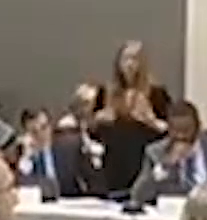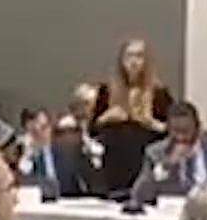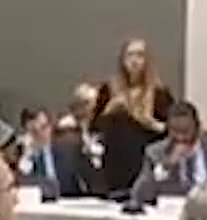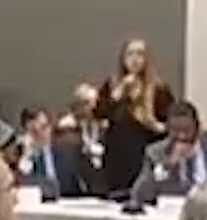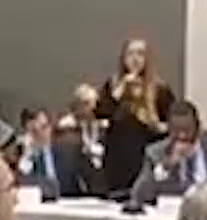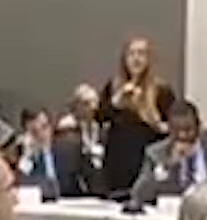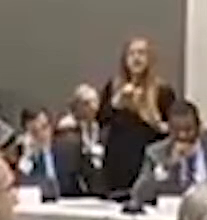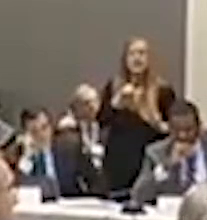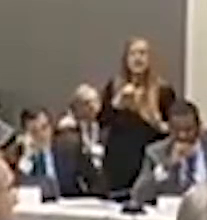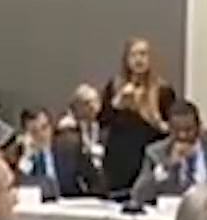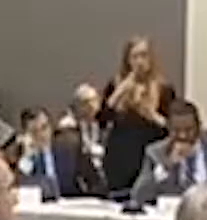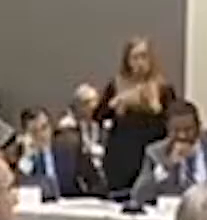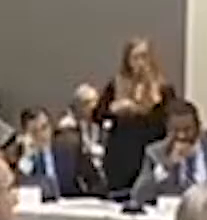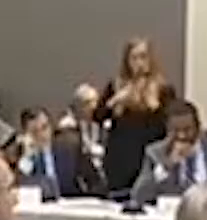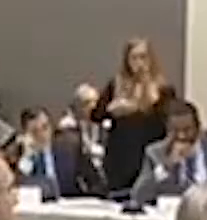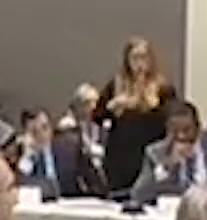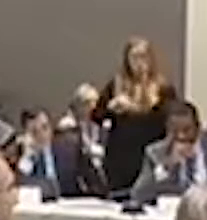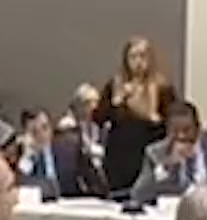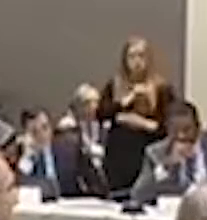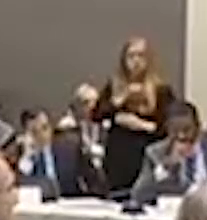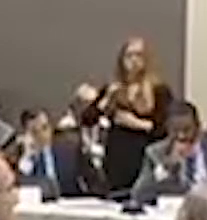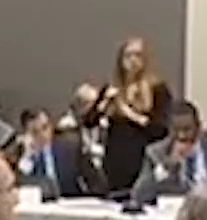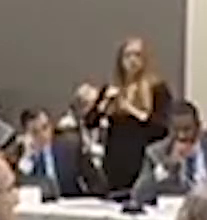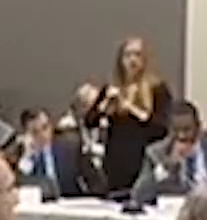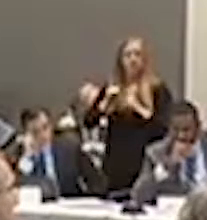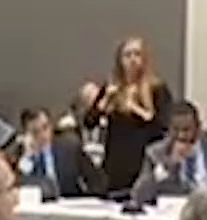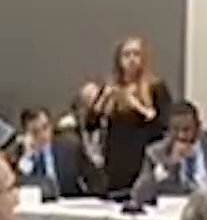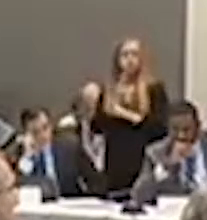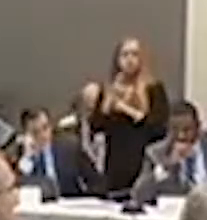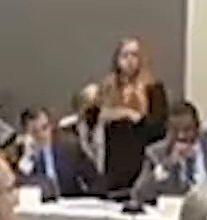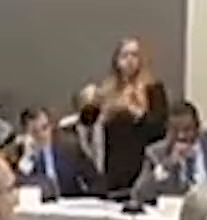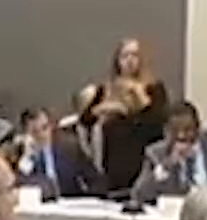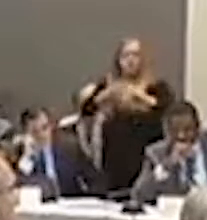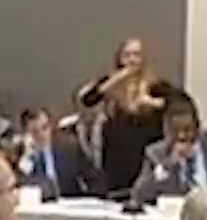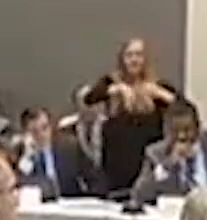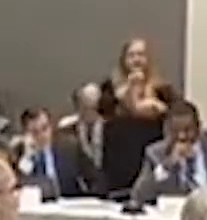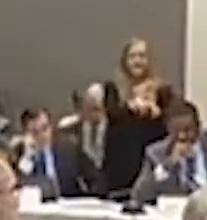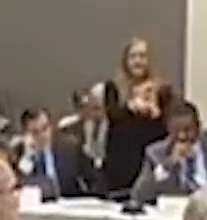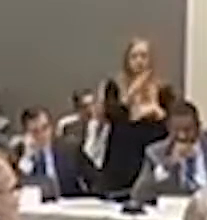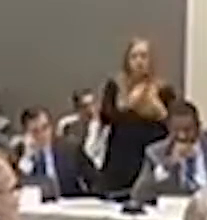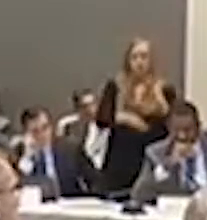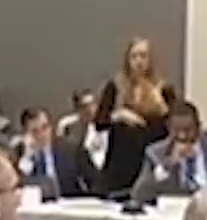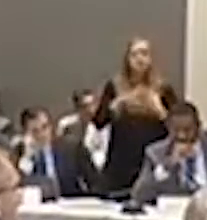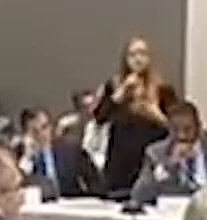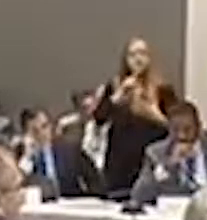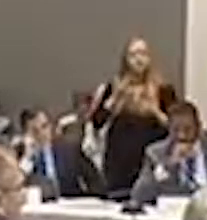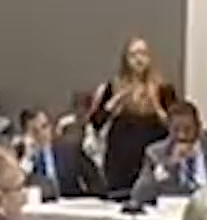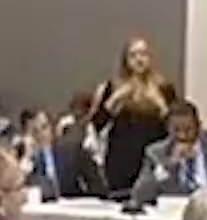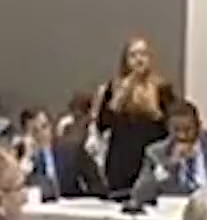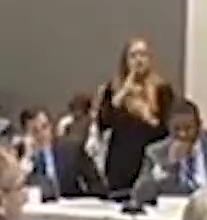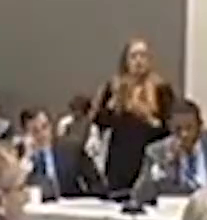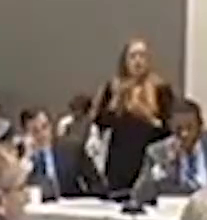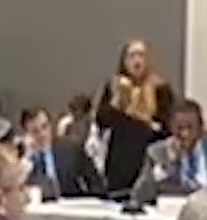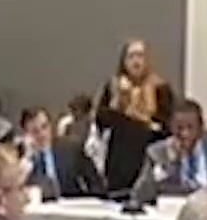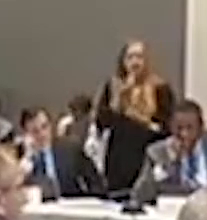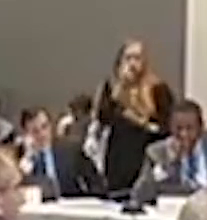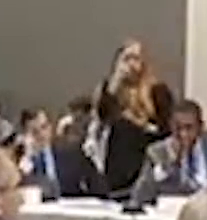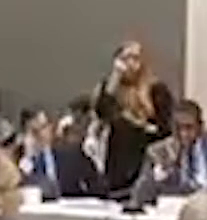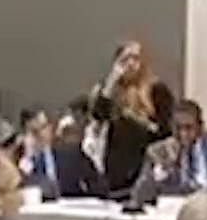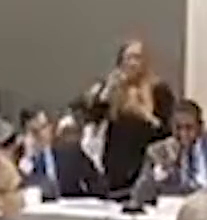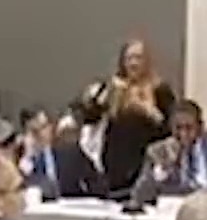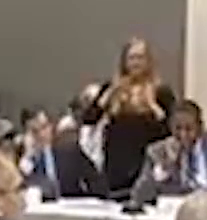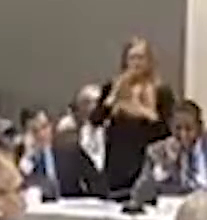and the variable charge, you give the family a better sense of control and understanding of their bill. I think we should